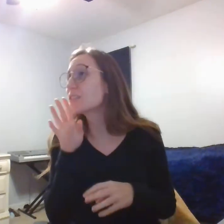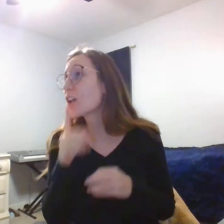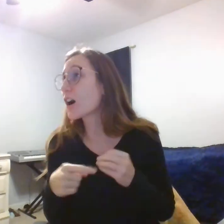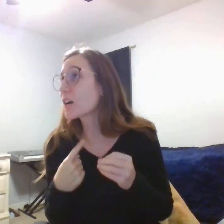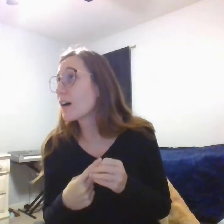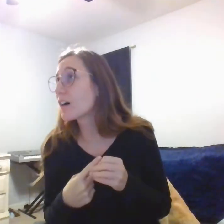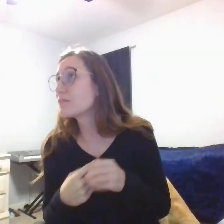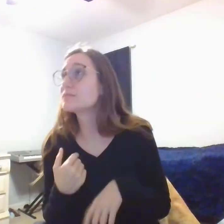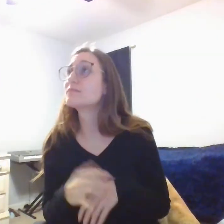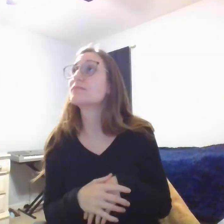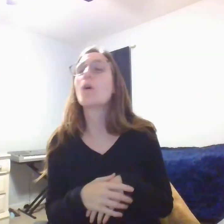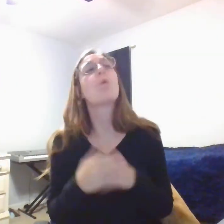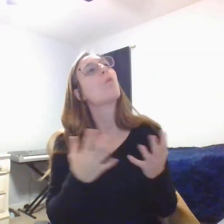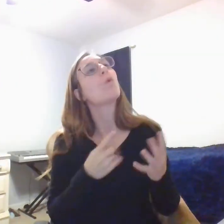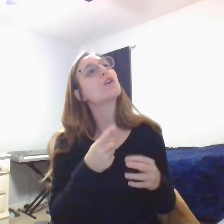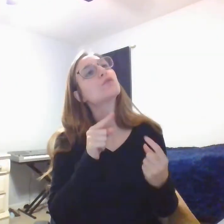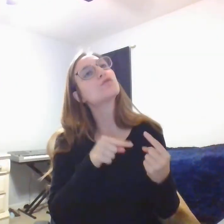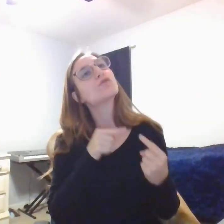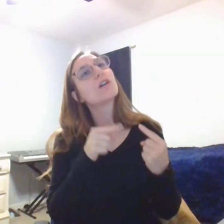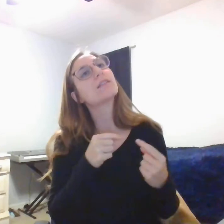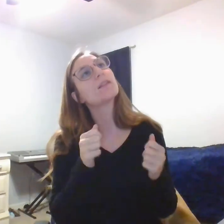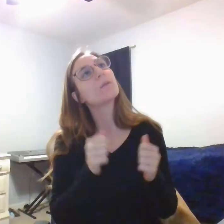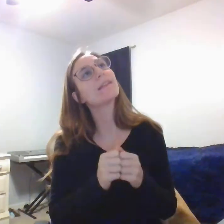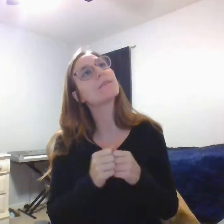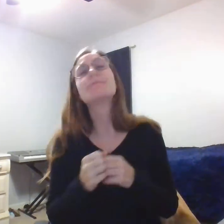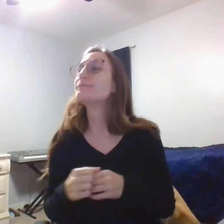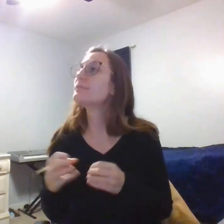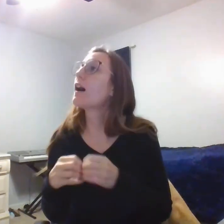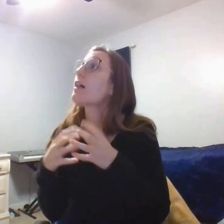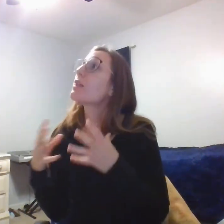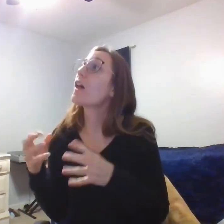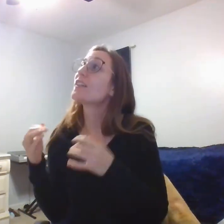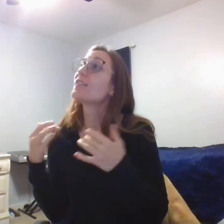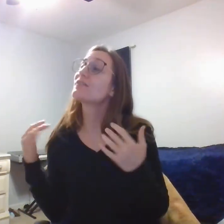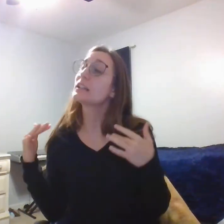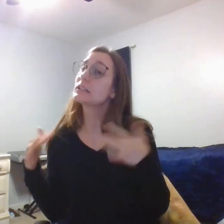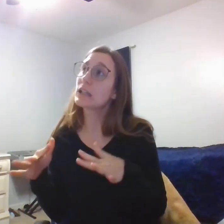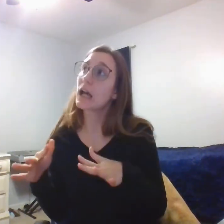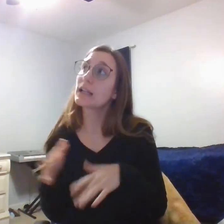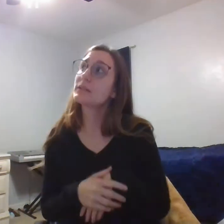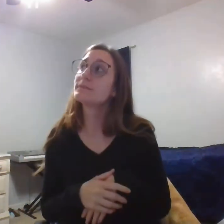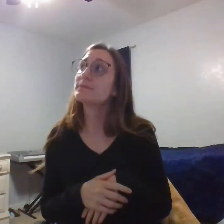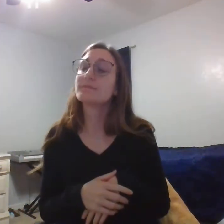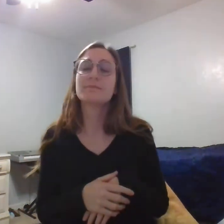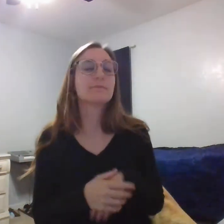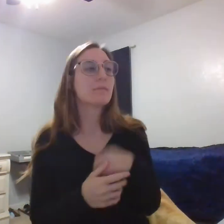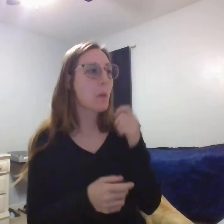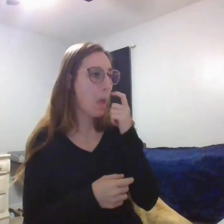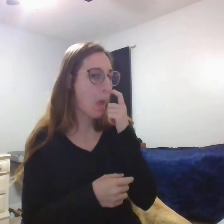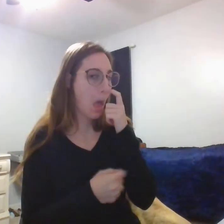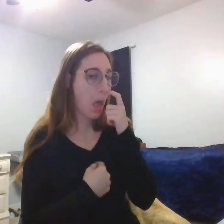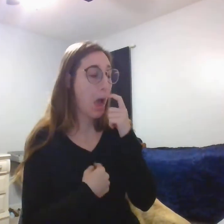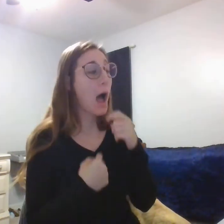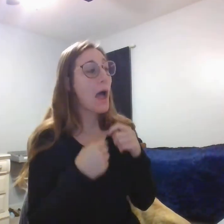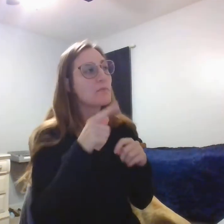what are you struggling with right now? A lot of anxiety. I'm slightly loopy. I feel kind of